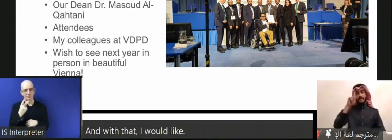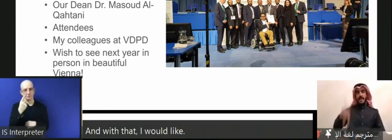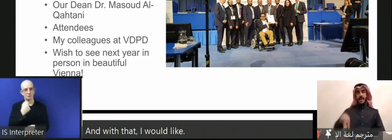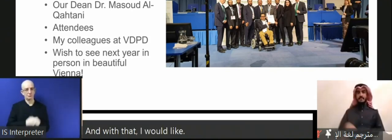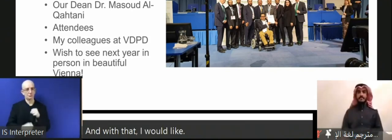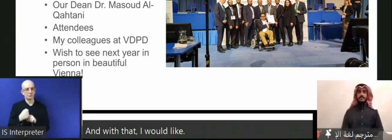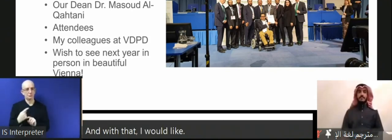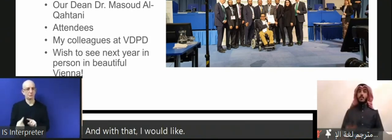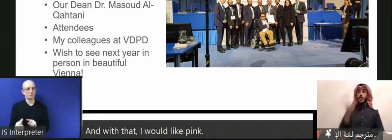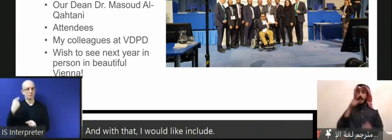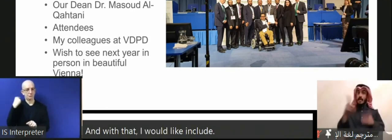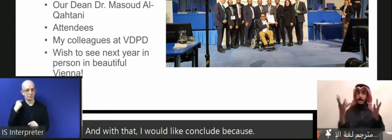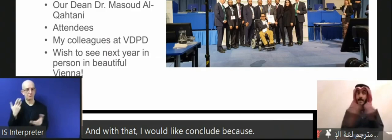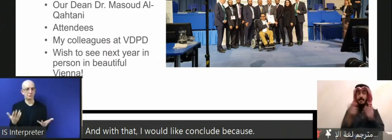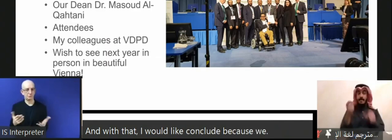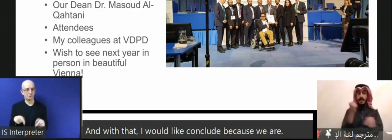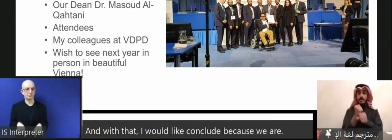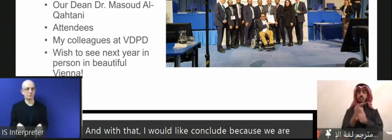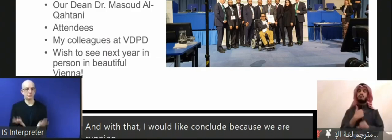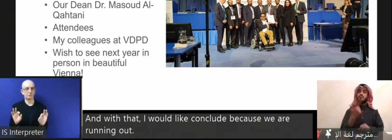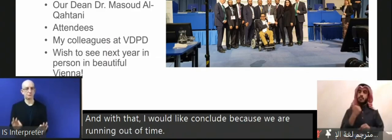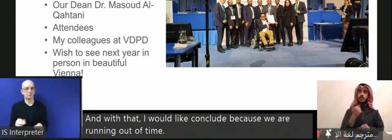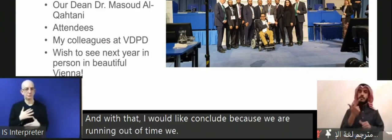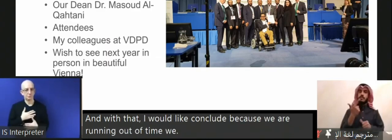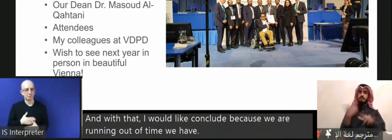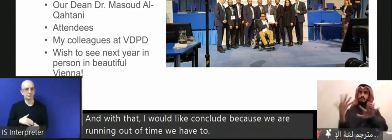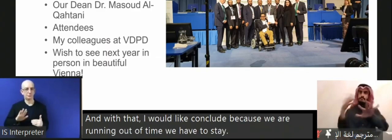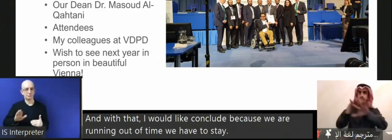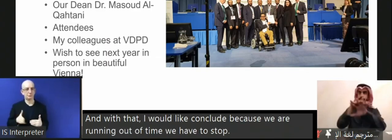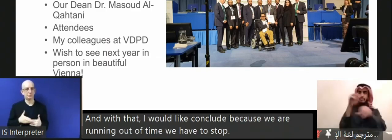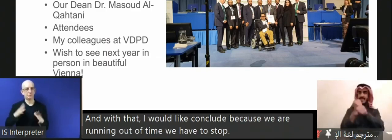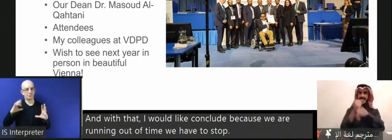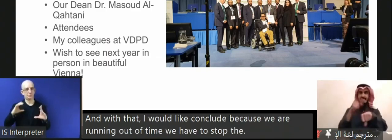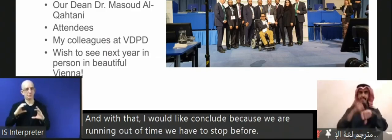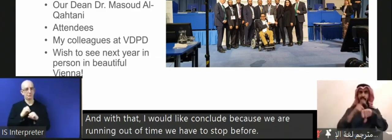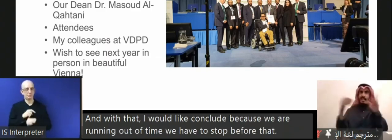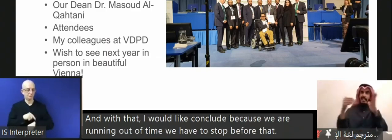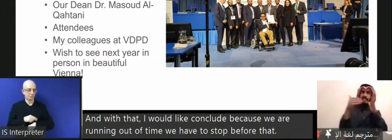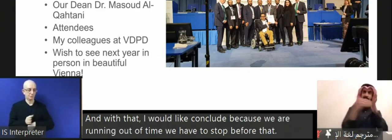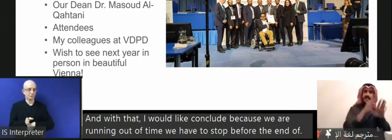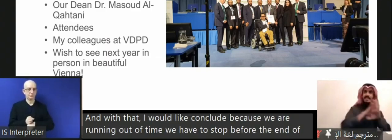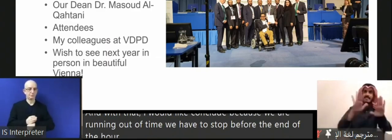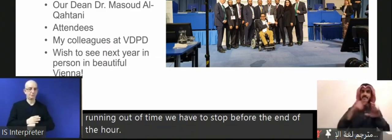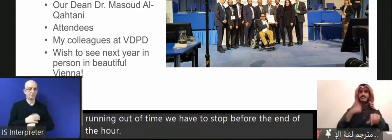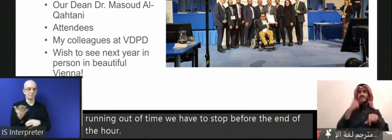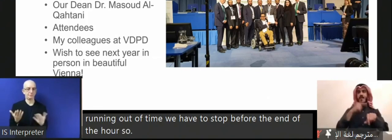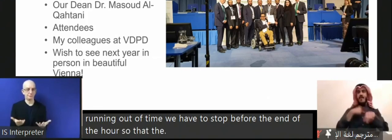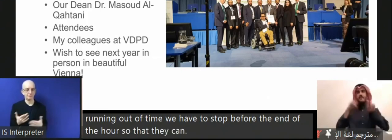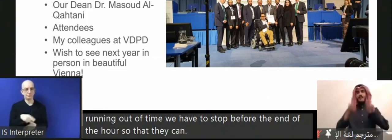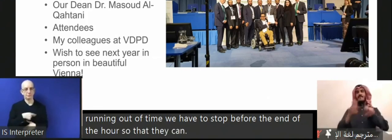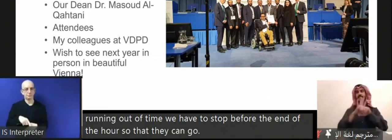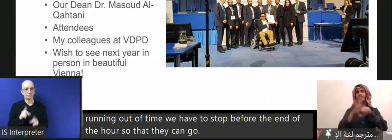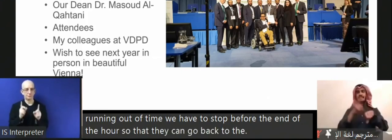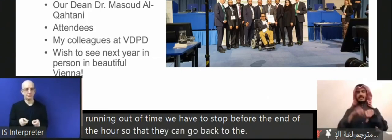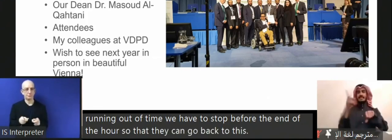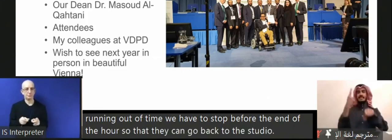to conclude, because we are running out of time. We have to stop before the end of the hour so that they can go back to